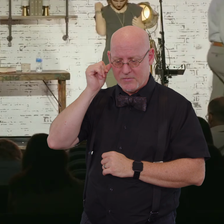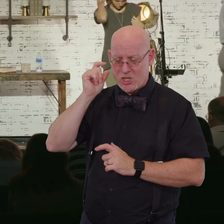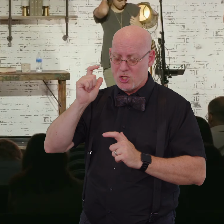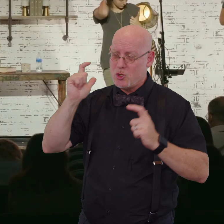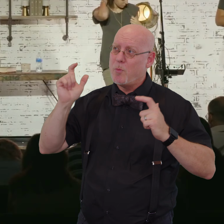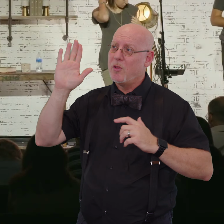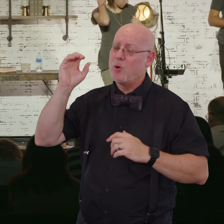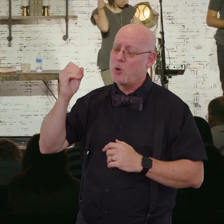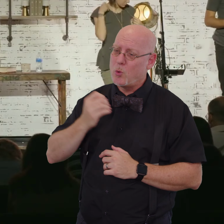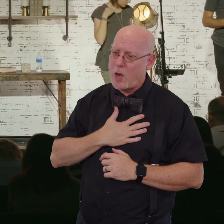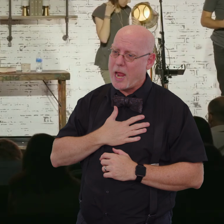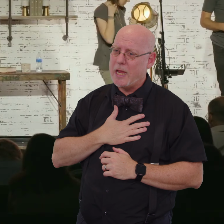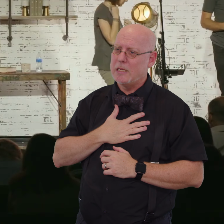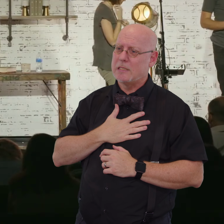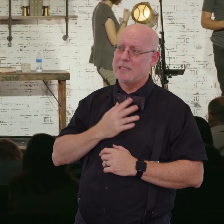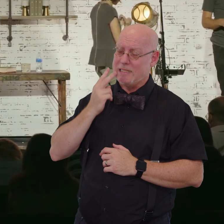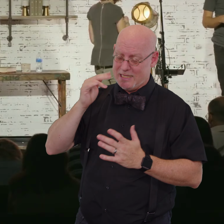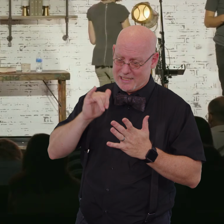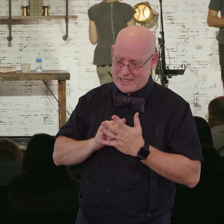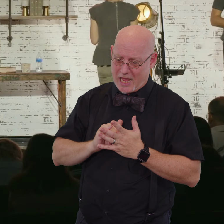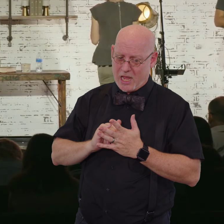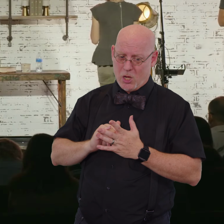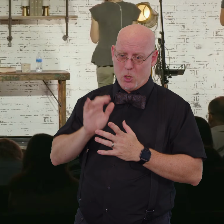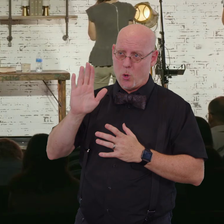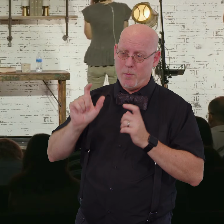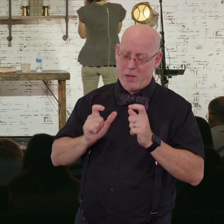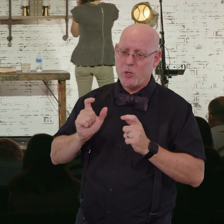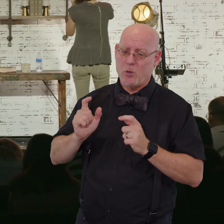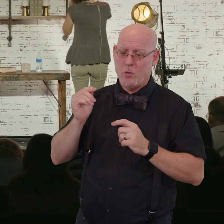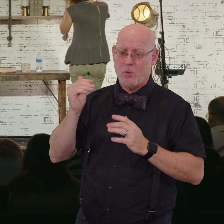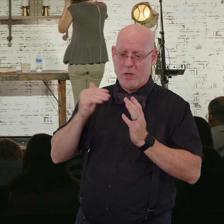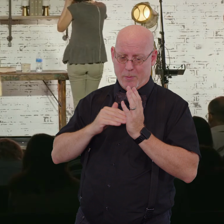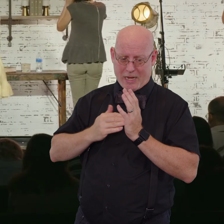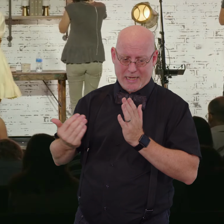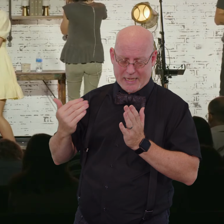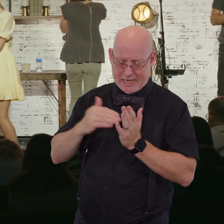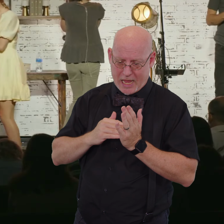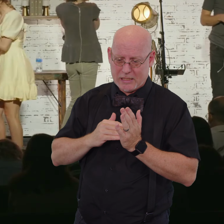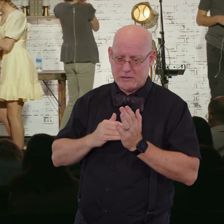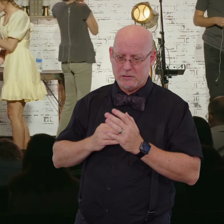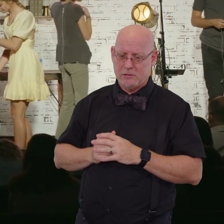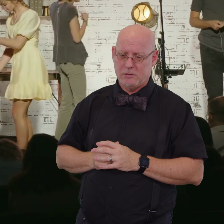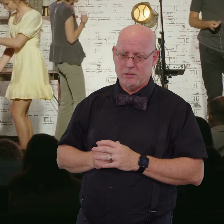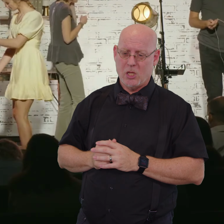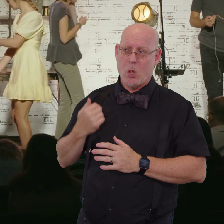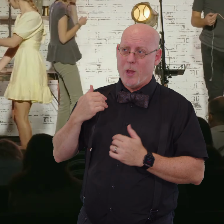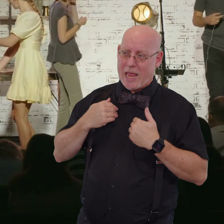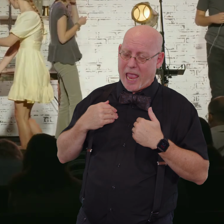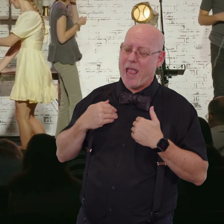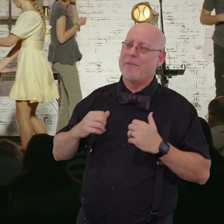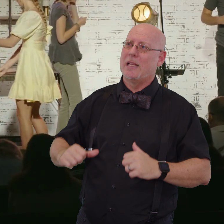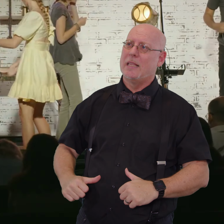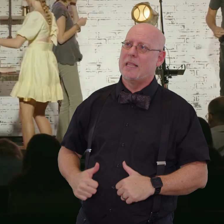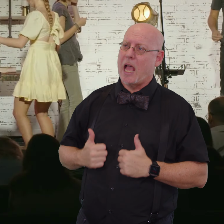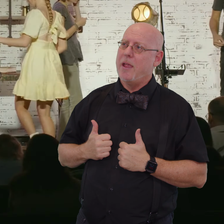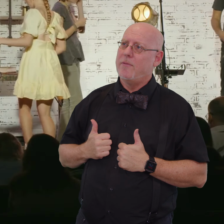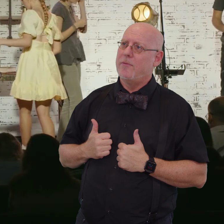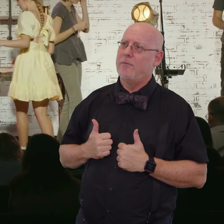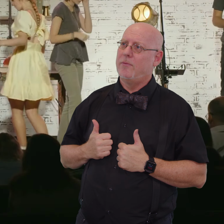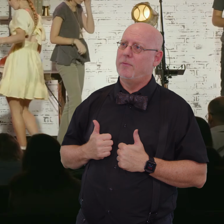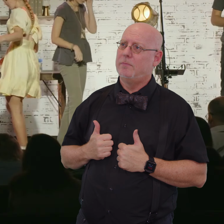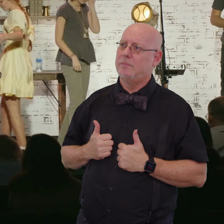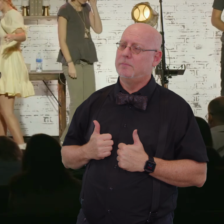the enormity of your grace and in seeing this we your people are reminded again that we have life